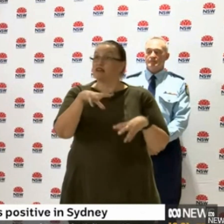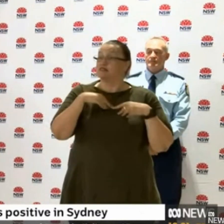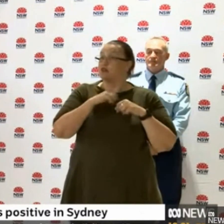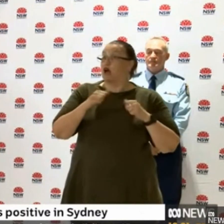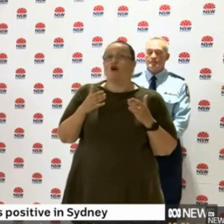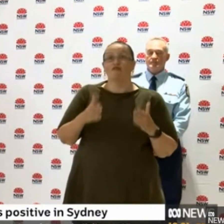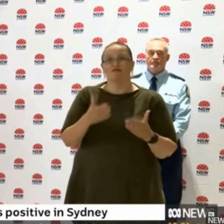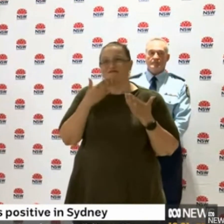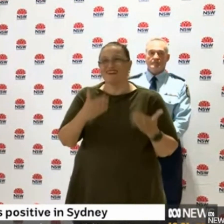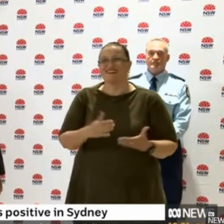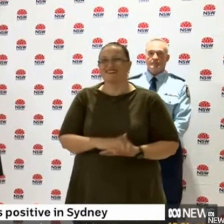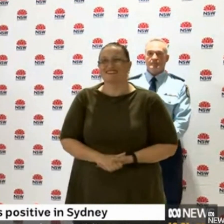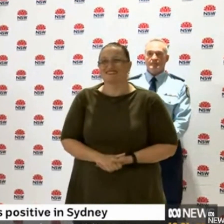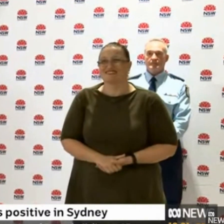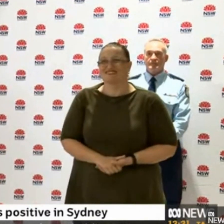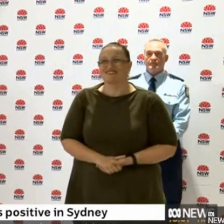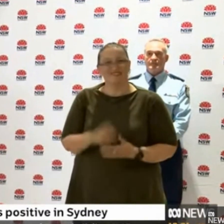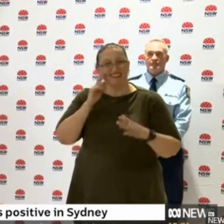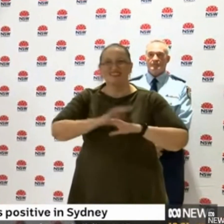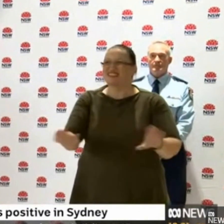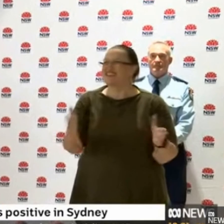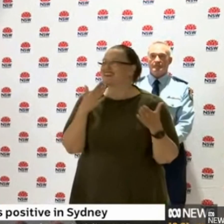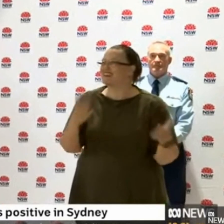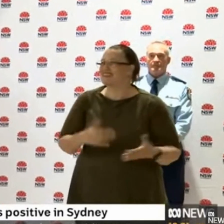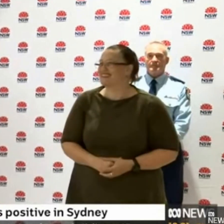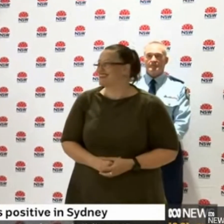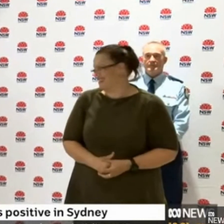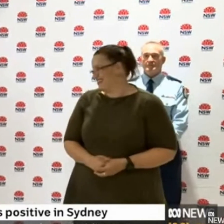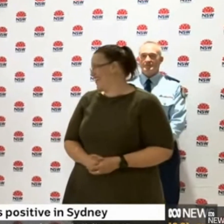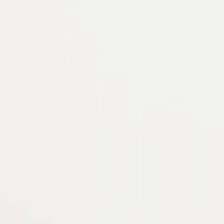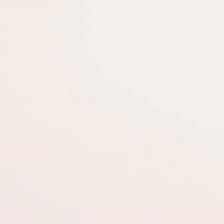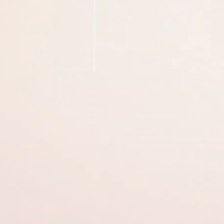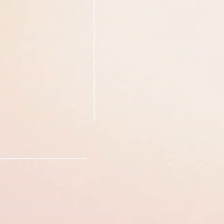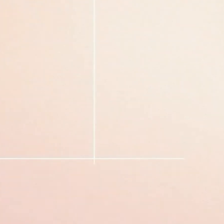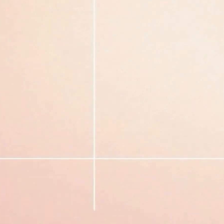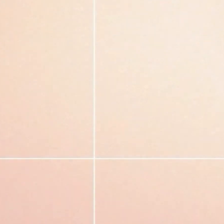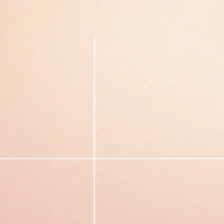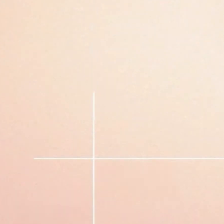to assist. All right, I think that was it. Thank you very much, guys. Thank you.